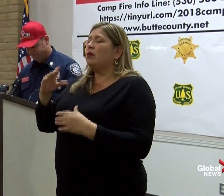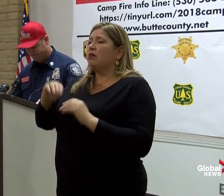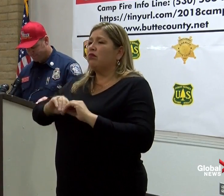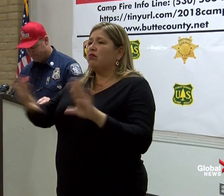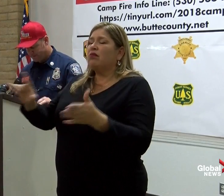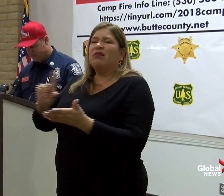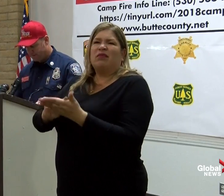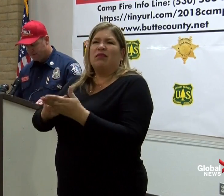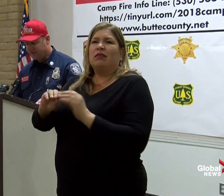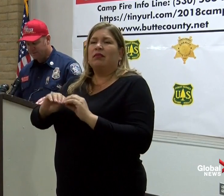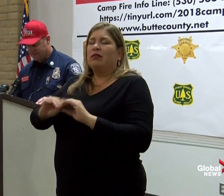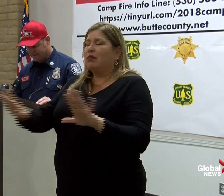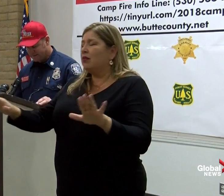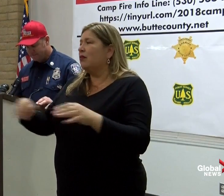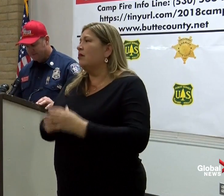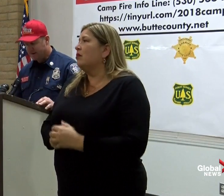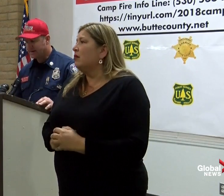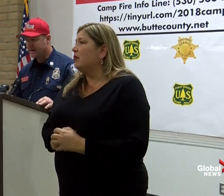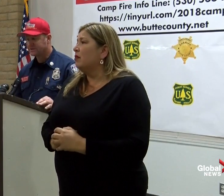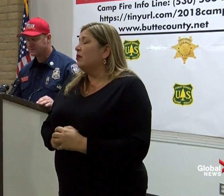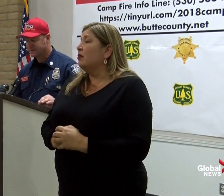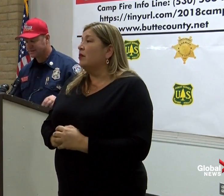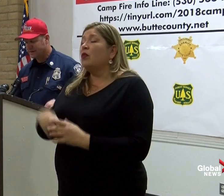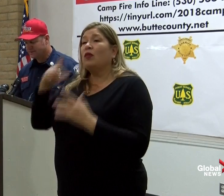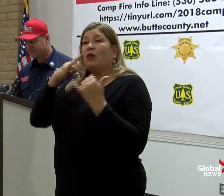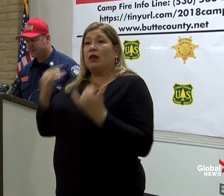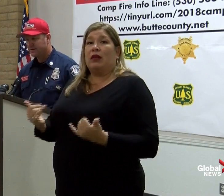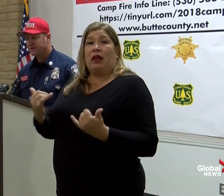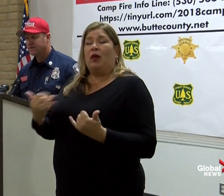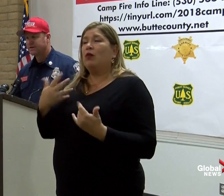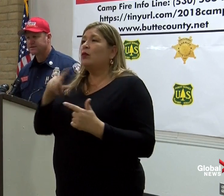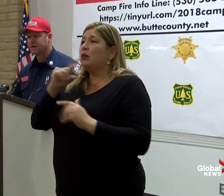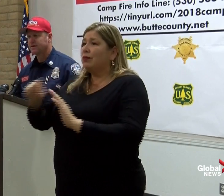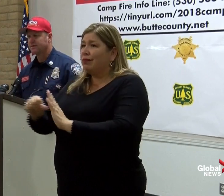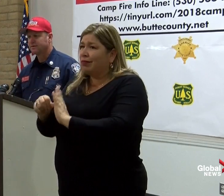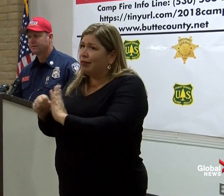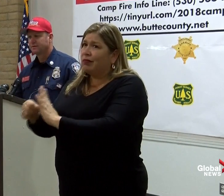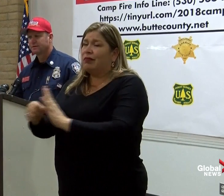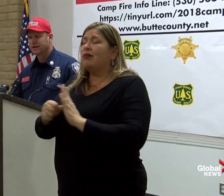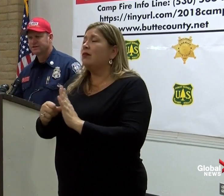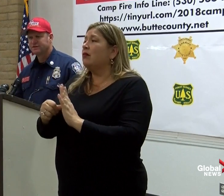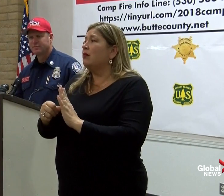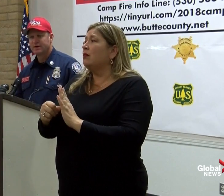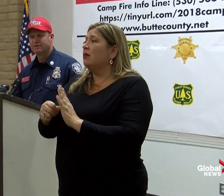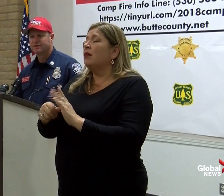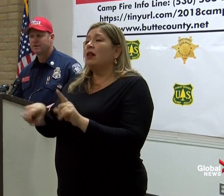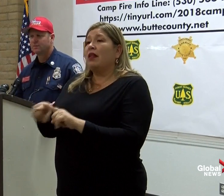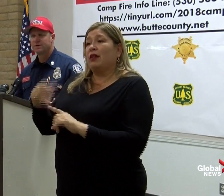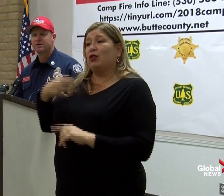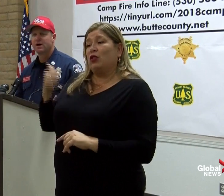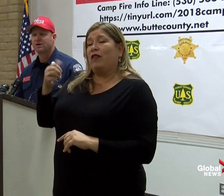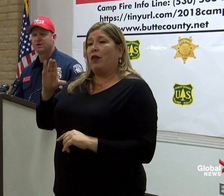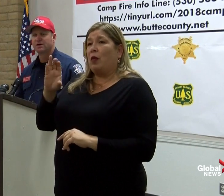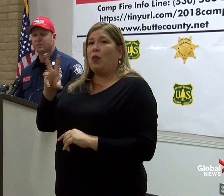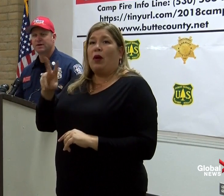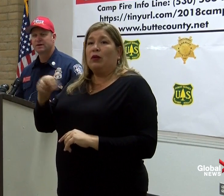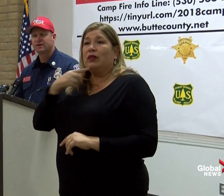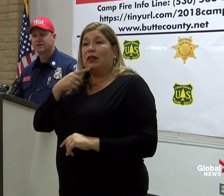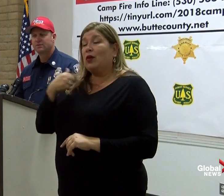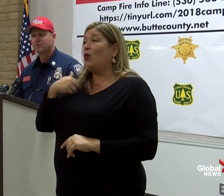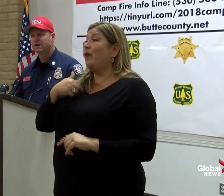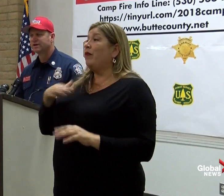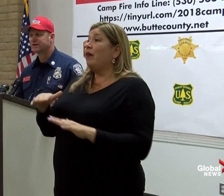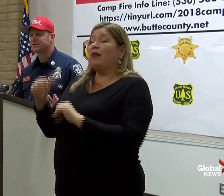release. In the meantime, I can't stress enough that like Chief Brown said, we are not going